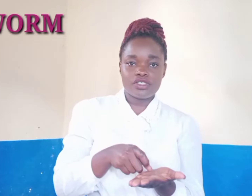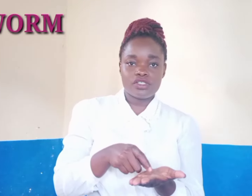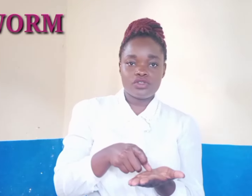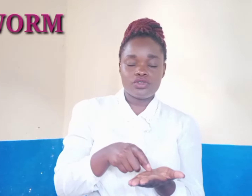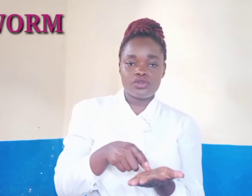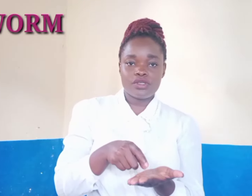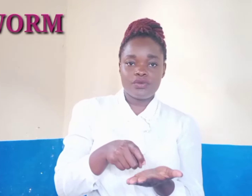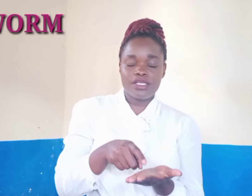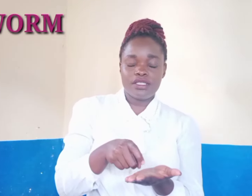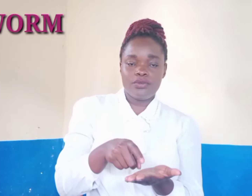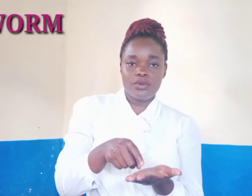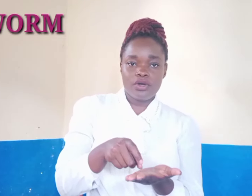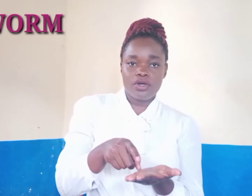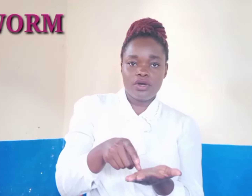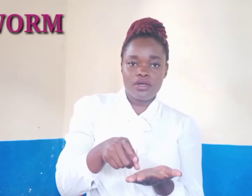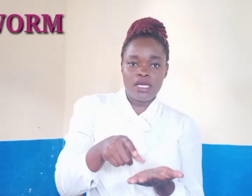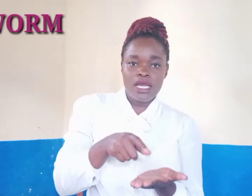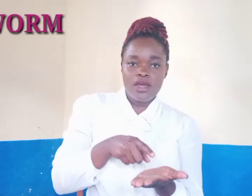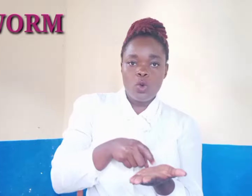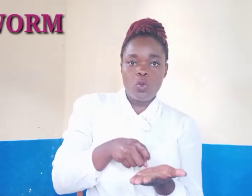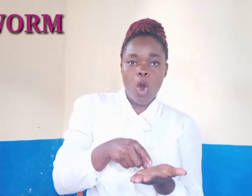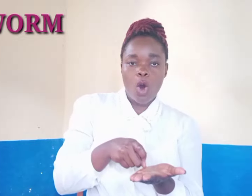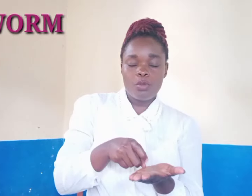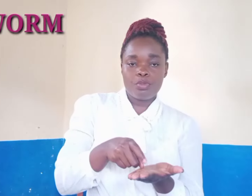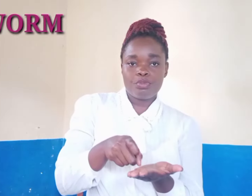just do the way they walk. Worm.